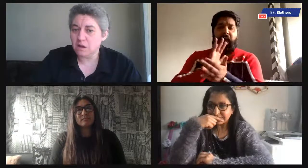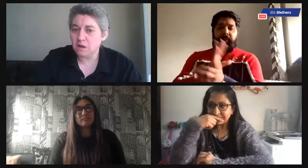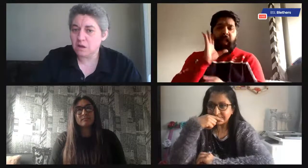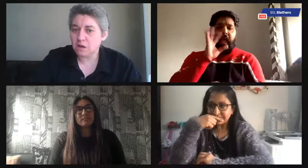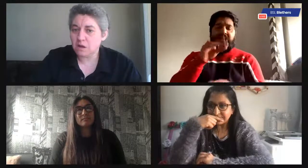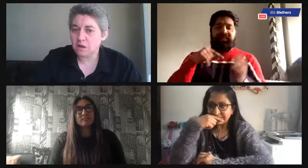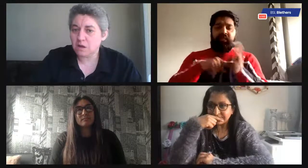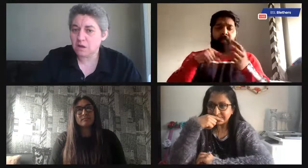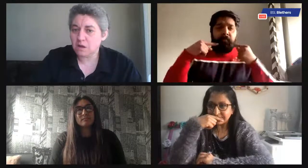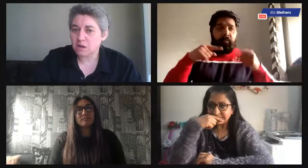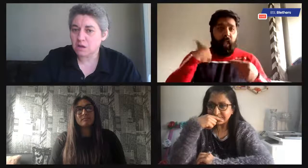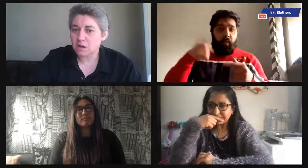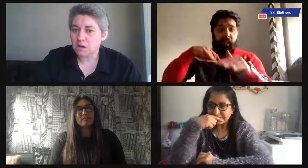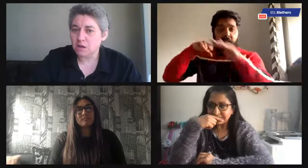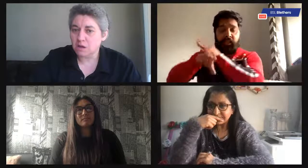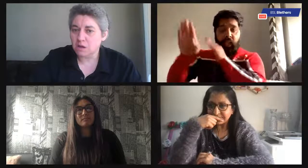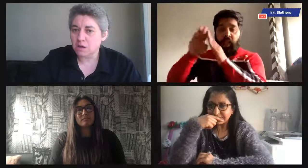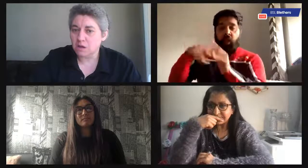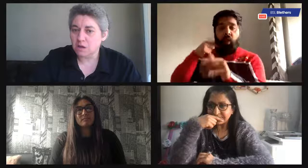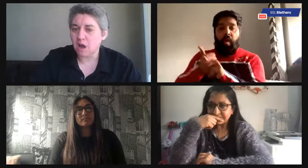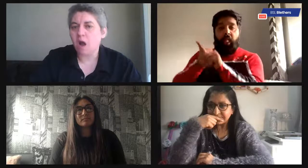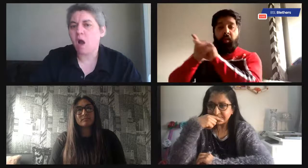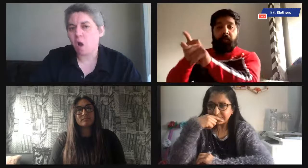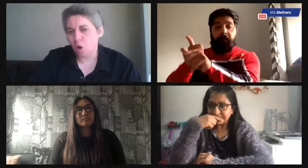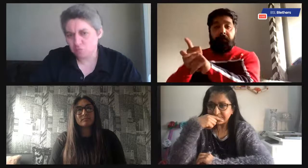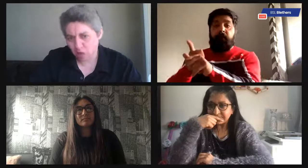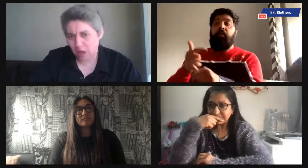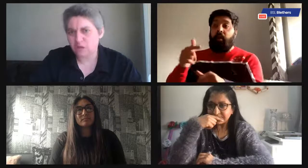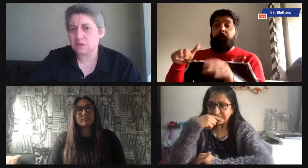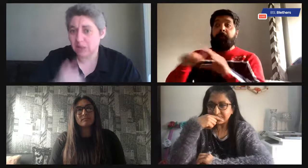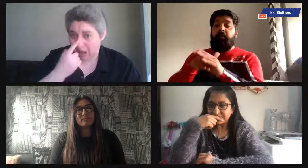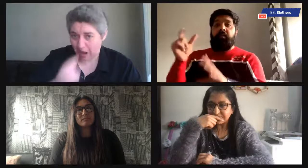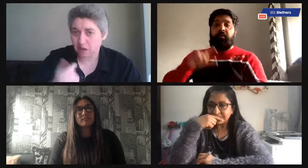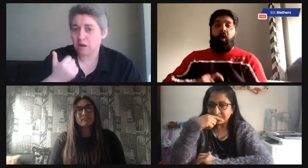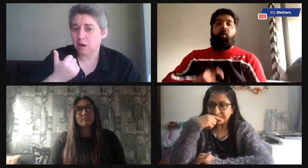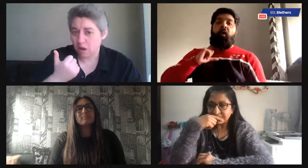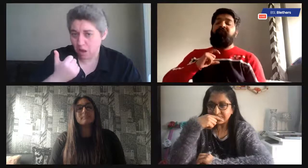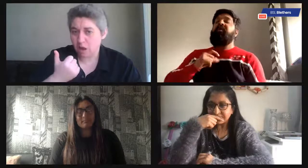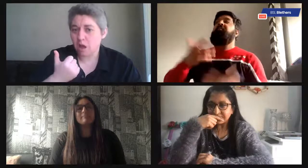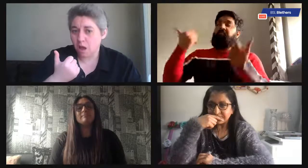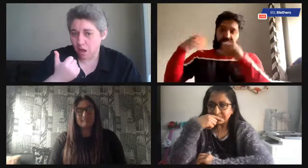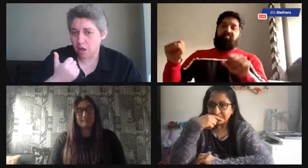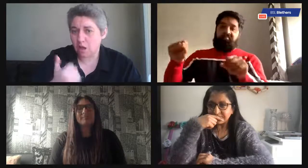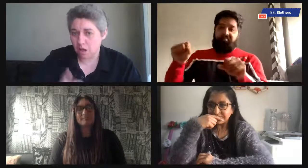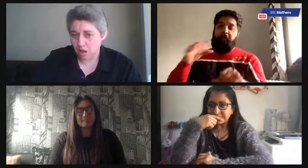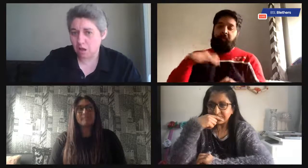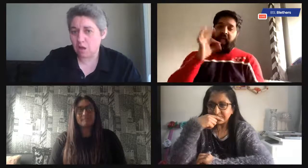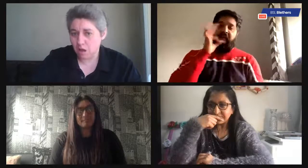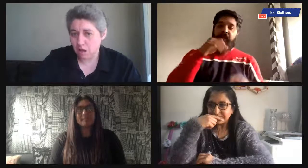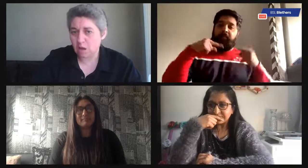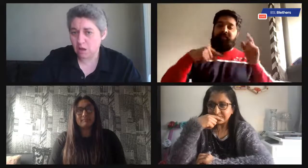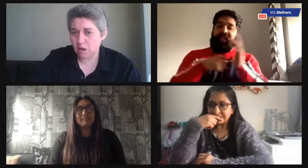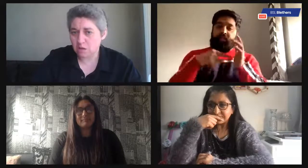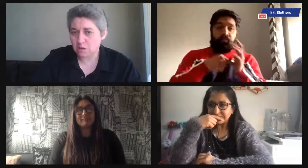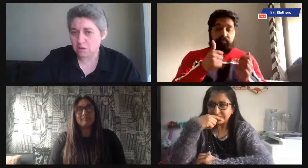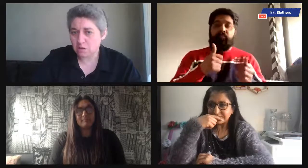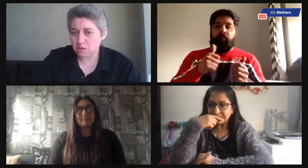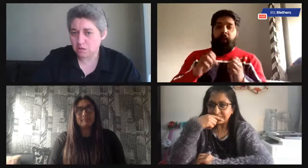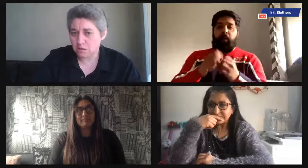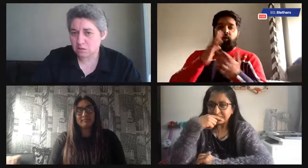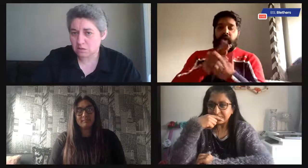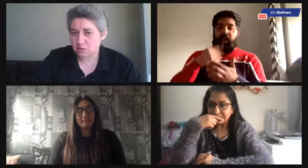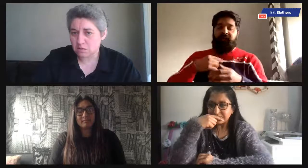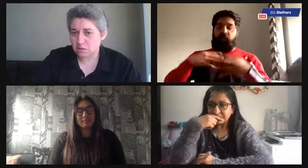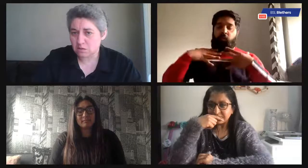think it was difficult to try and meet some members' needs because they really had to